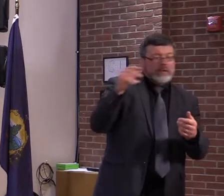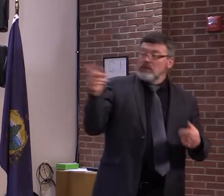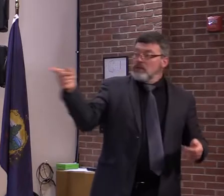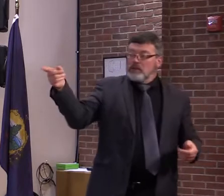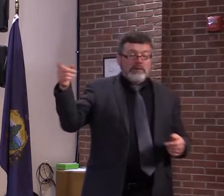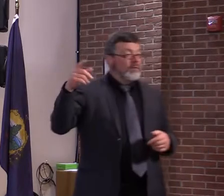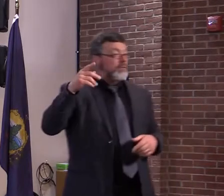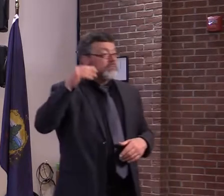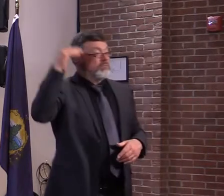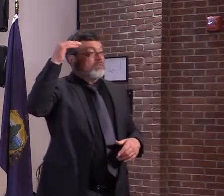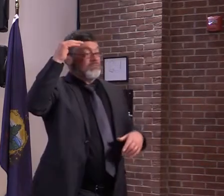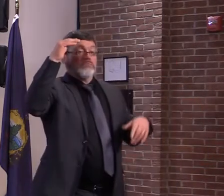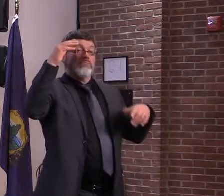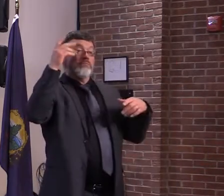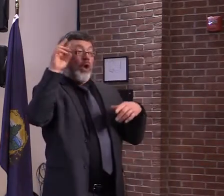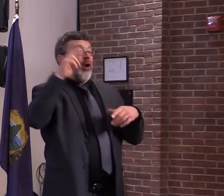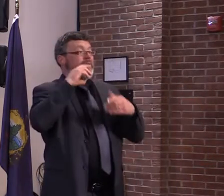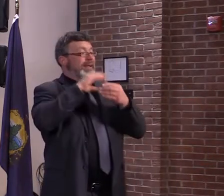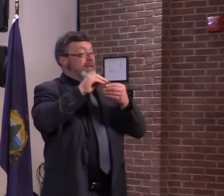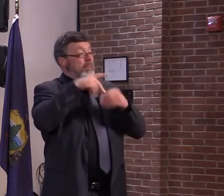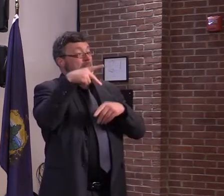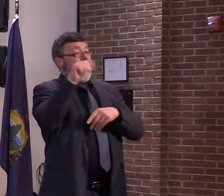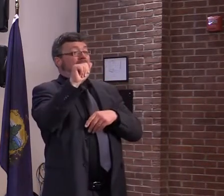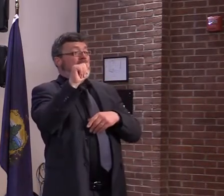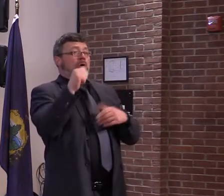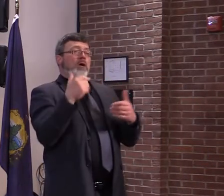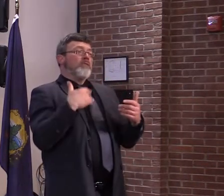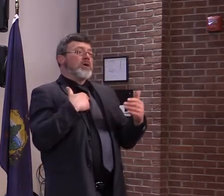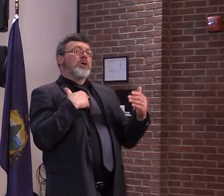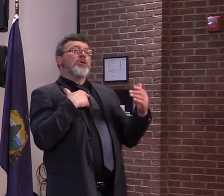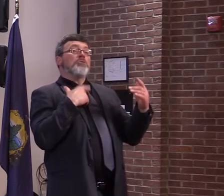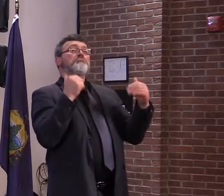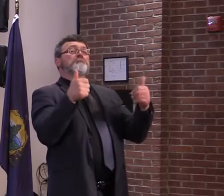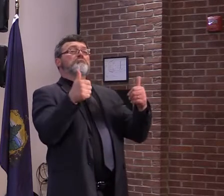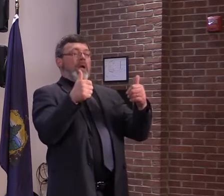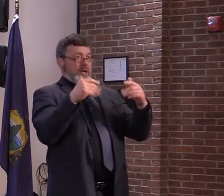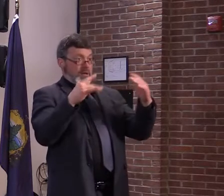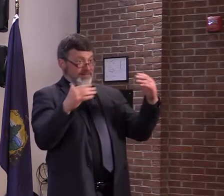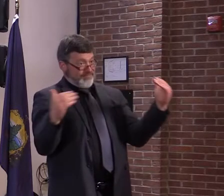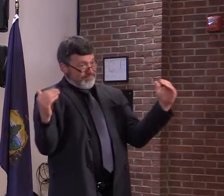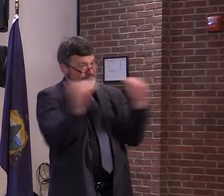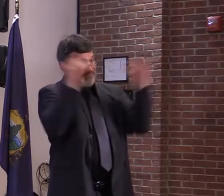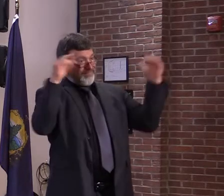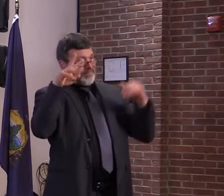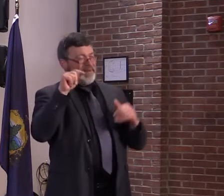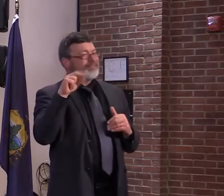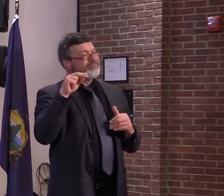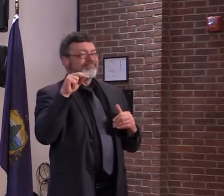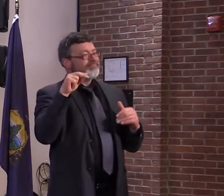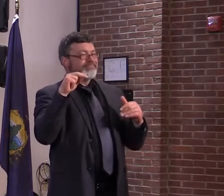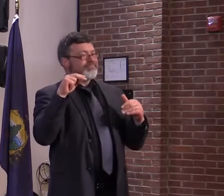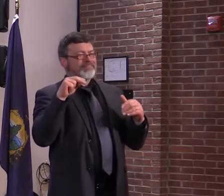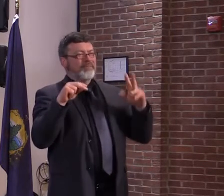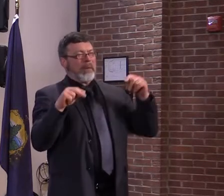rate is respectable, but not as good as Vermont. I don't know about Philadelphia